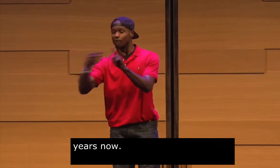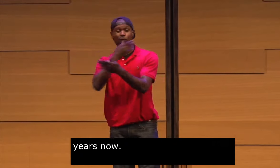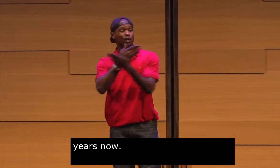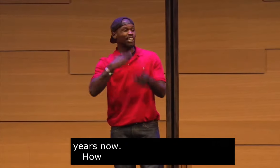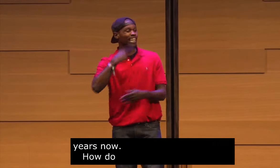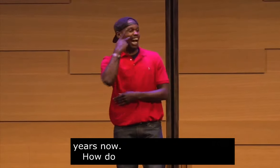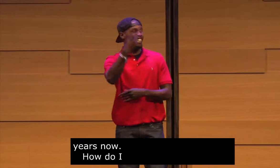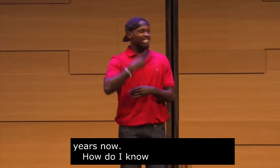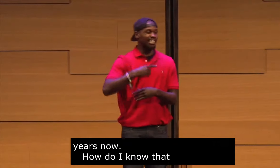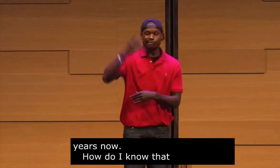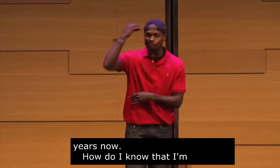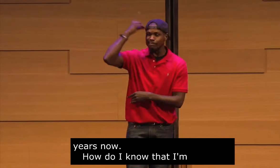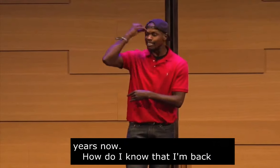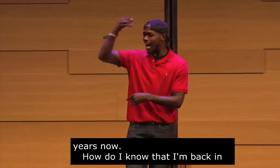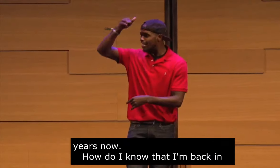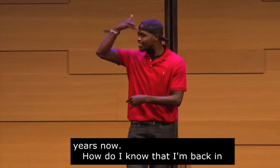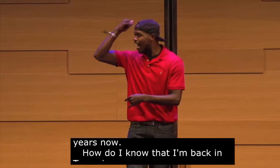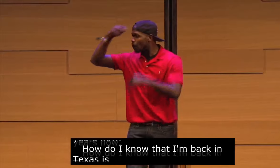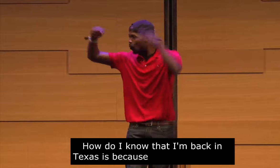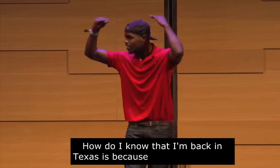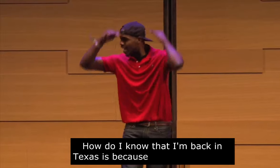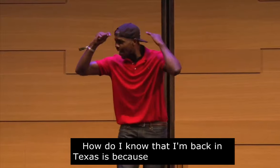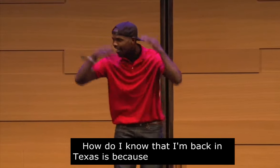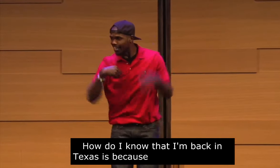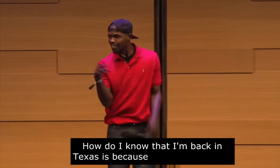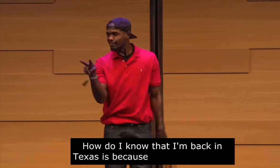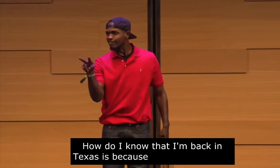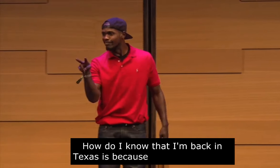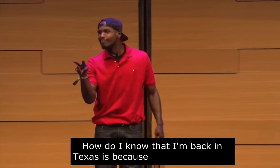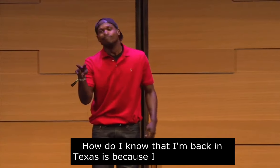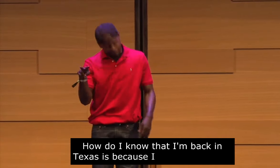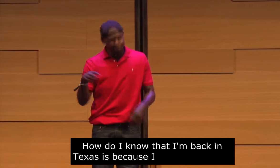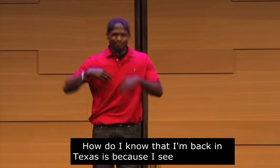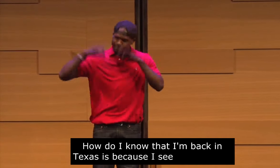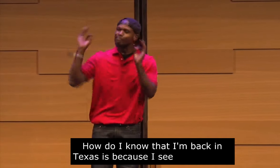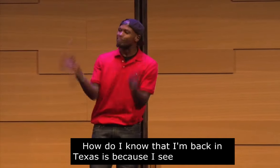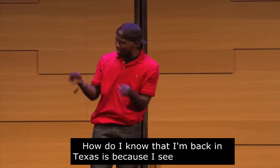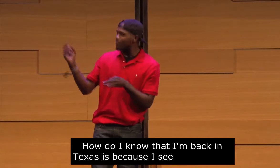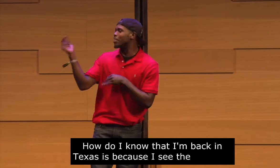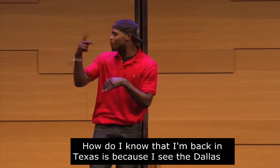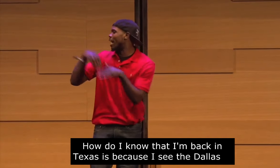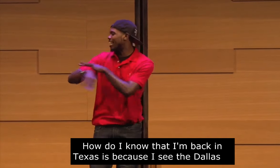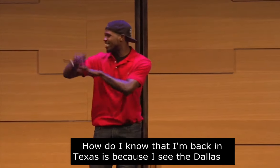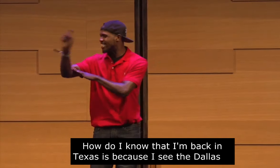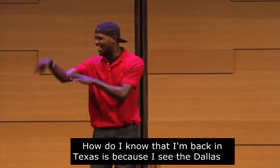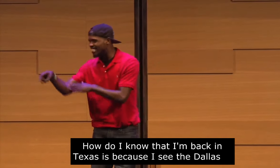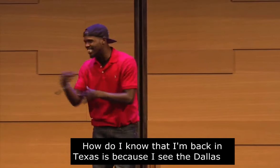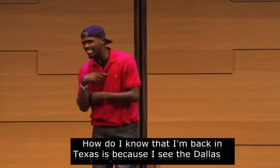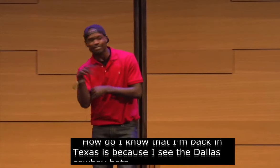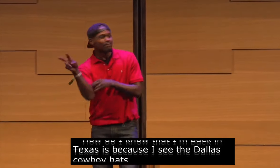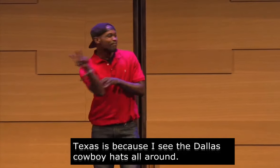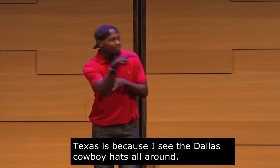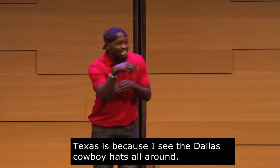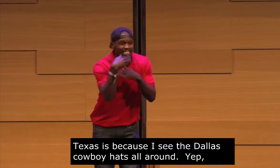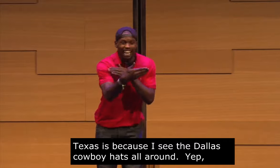How do I know that I'm back in Texas? It's because I see the Dallas Cowboy hats all around. I'm like, yep, I'm definitely back in